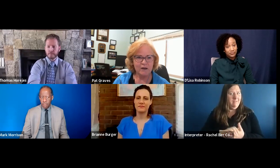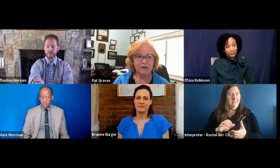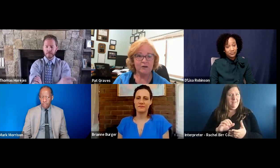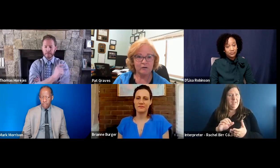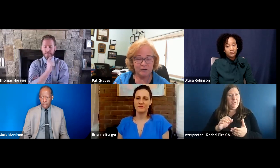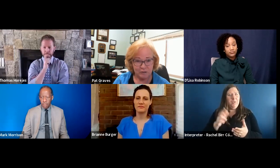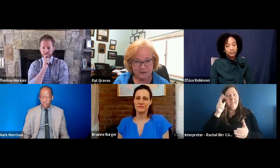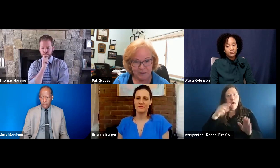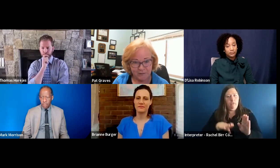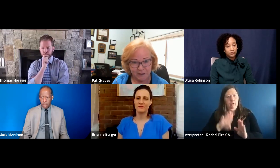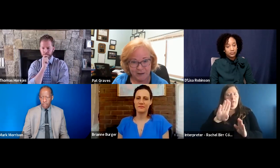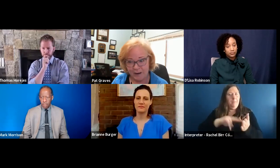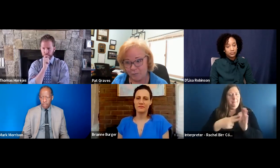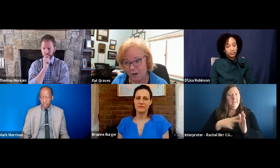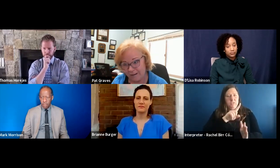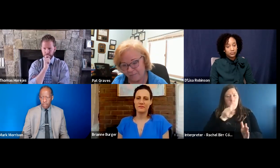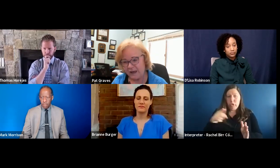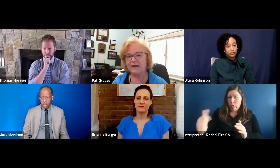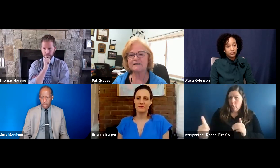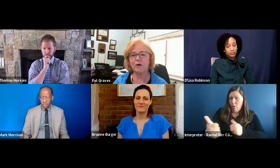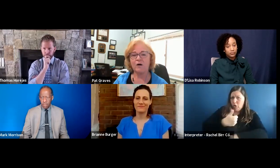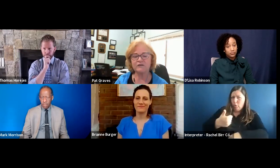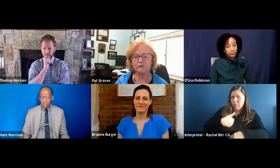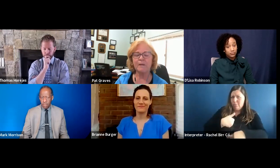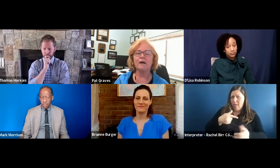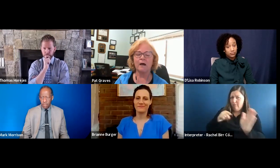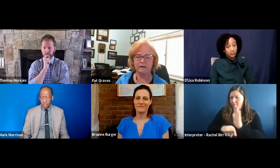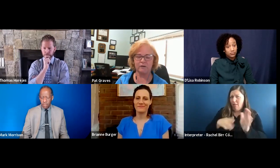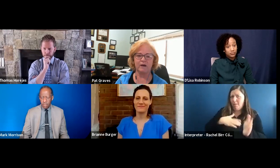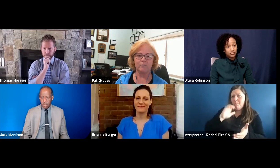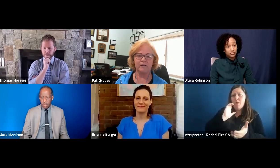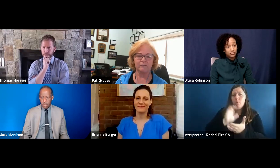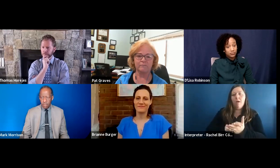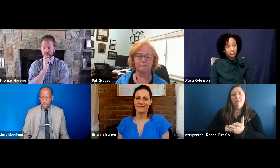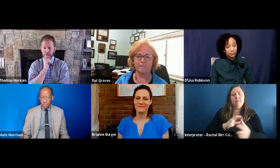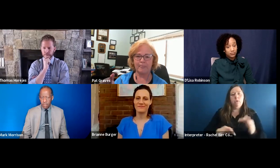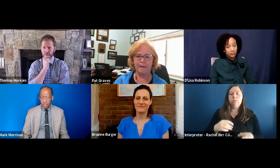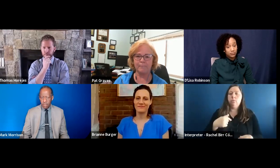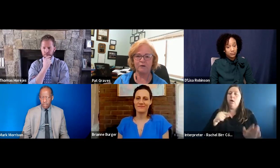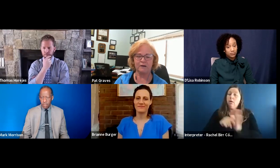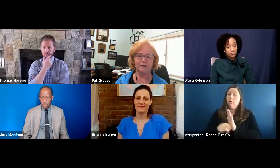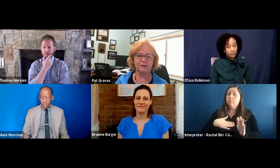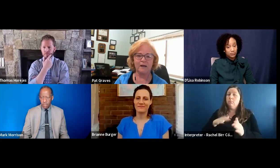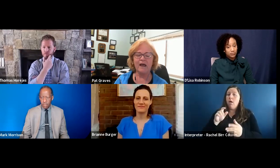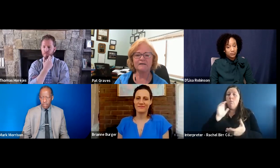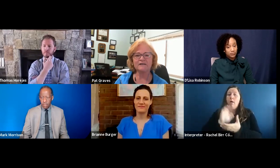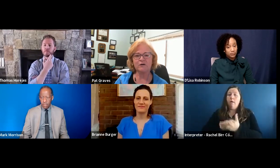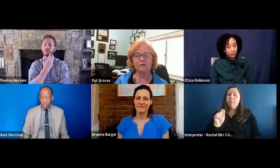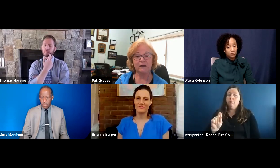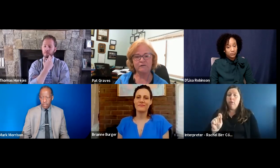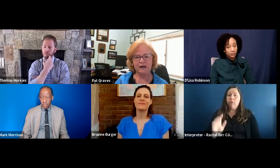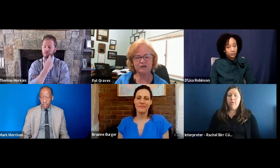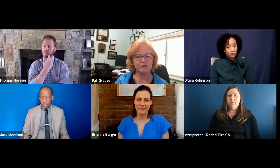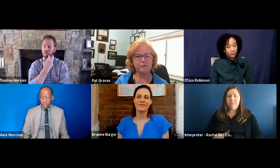Like you're accusing me of killing my wife, as opposed to I killed my wife, period. And